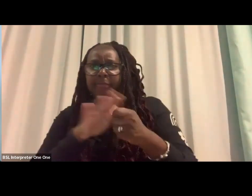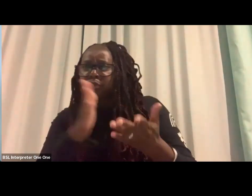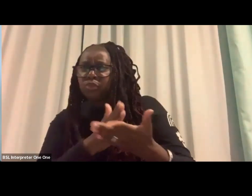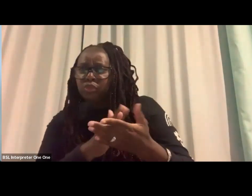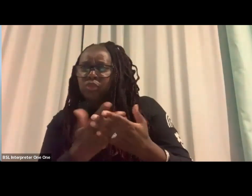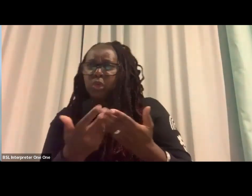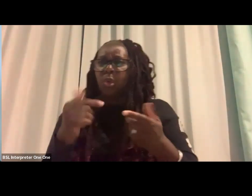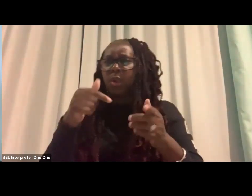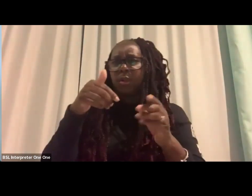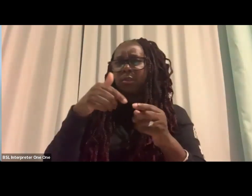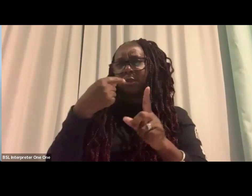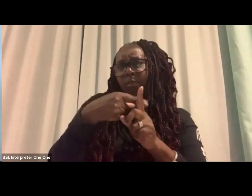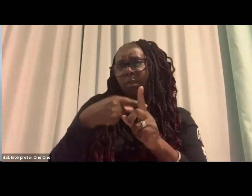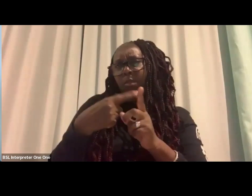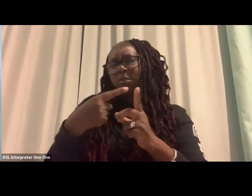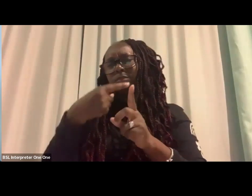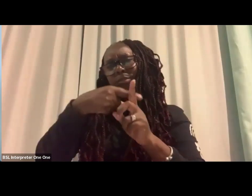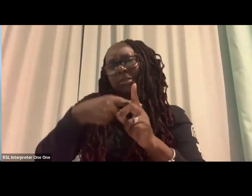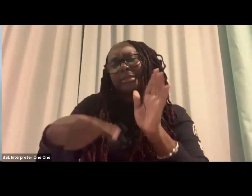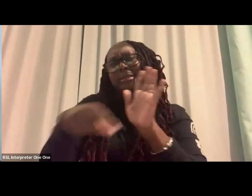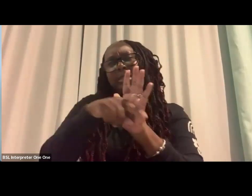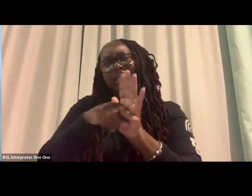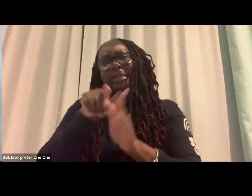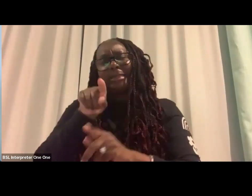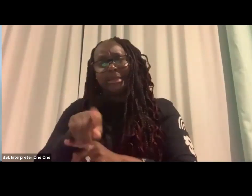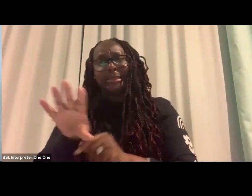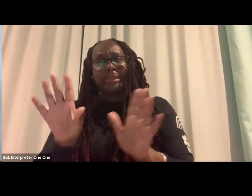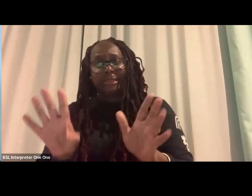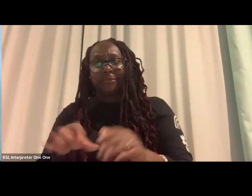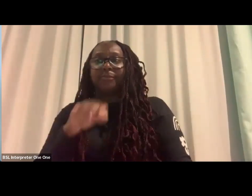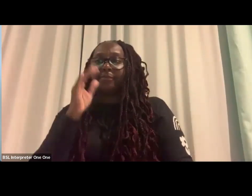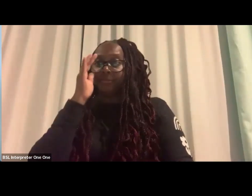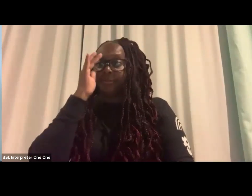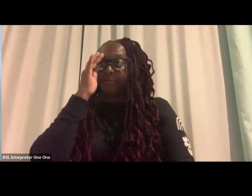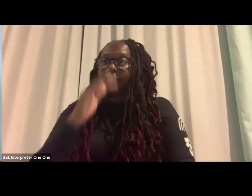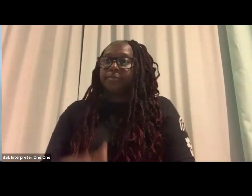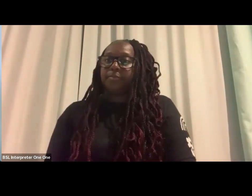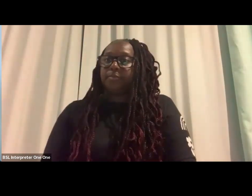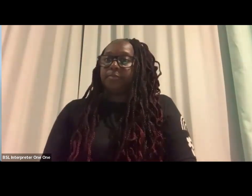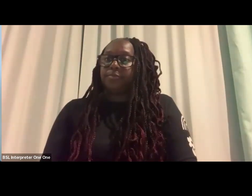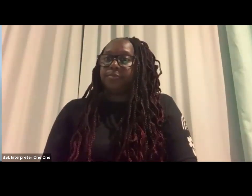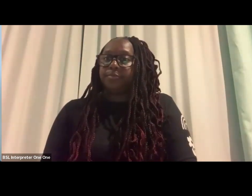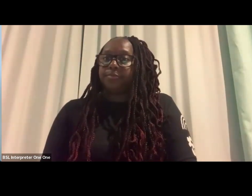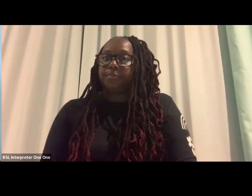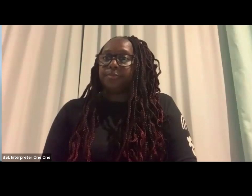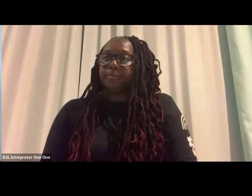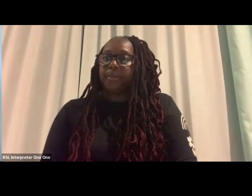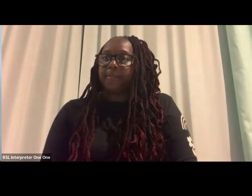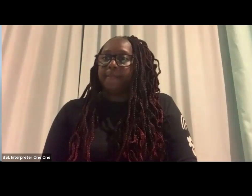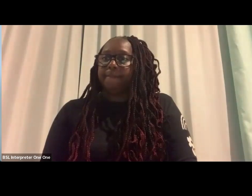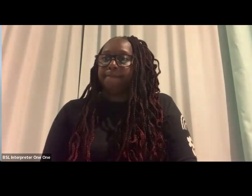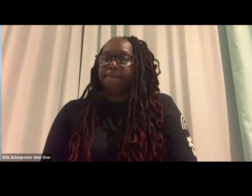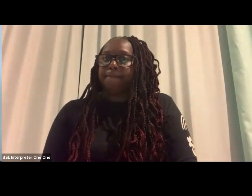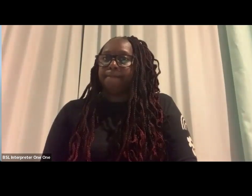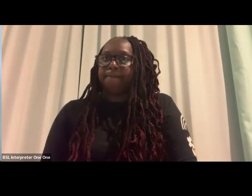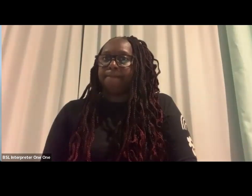typically neglected or overlooked. So we do all these students on